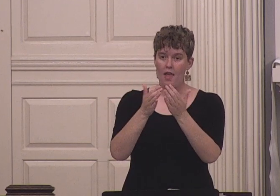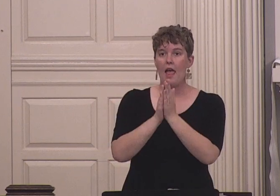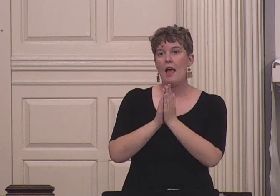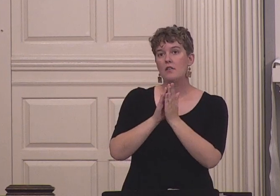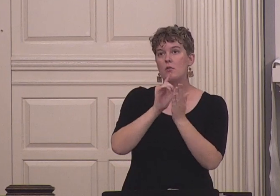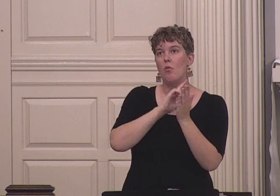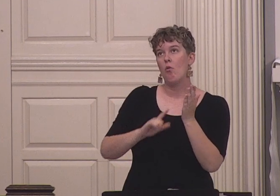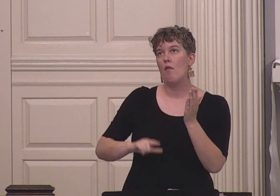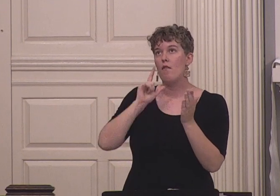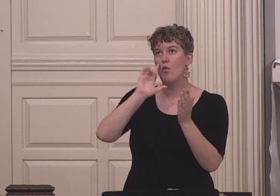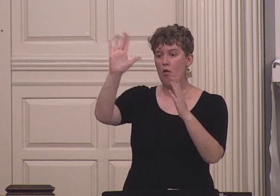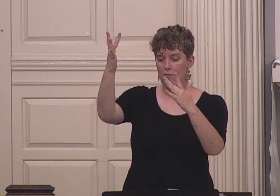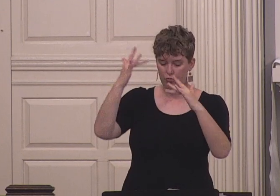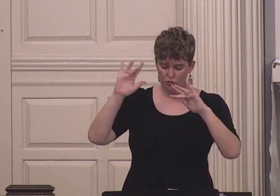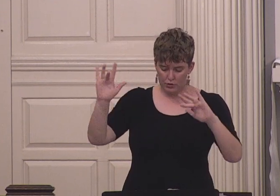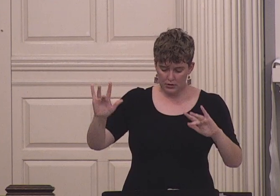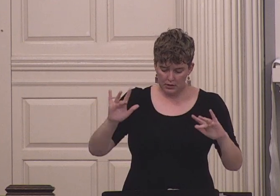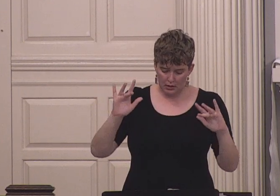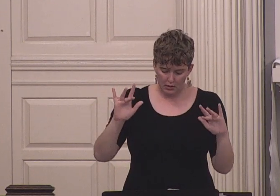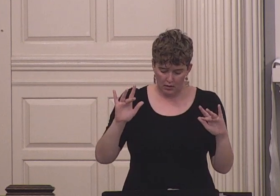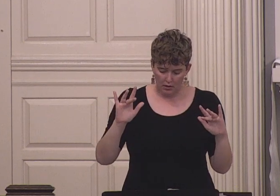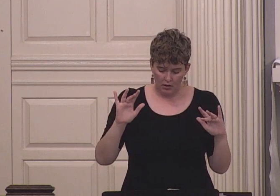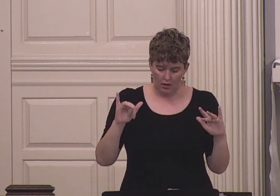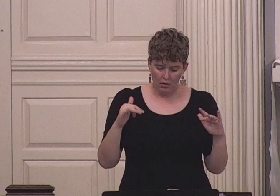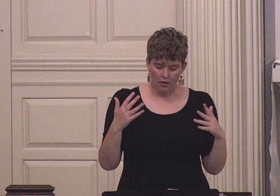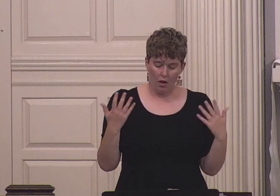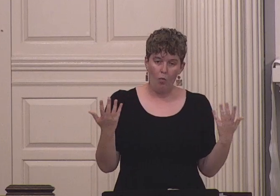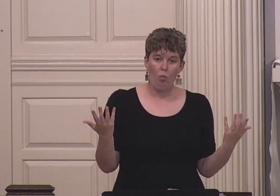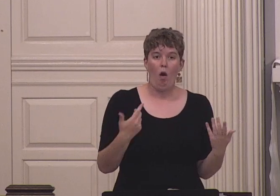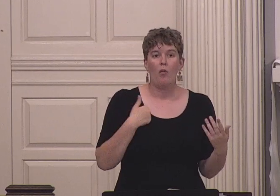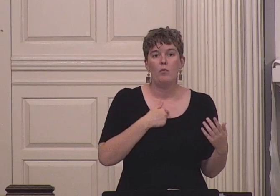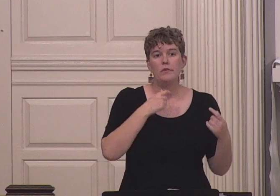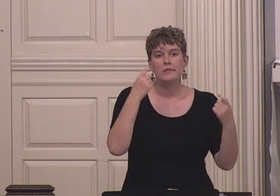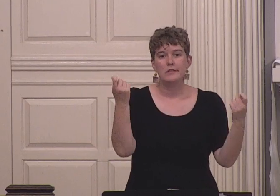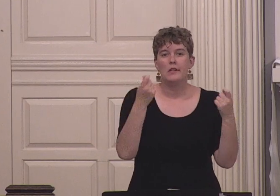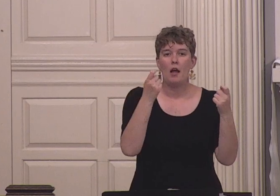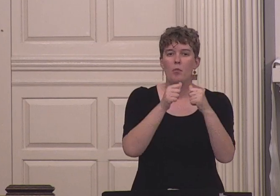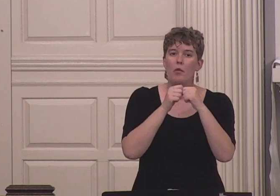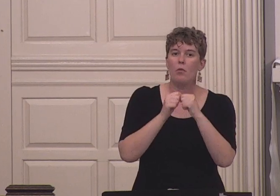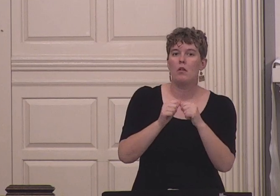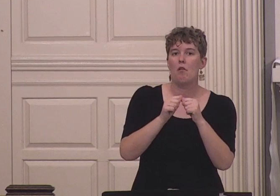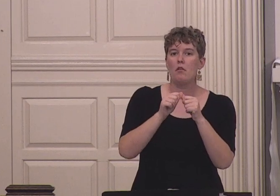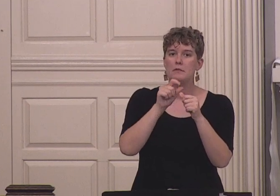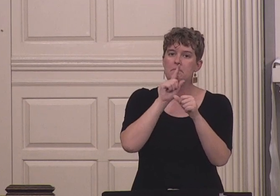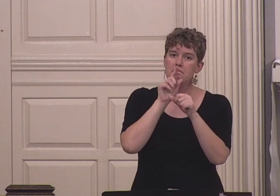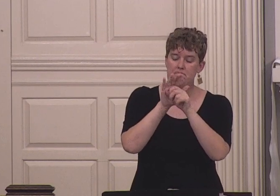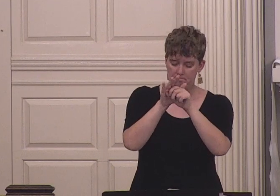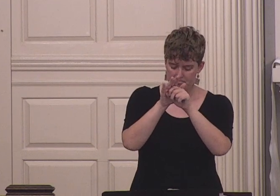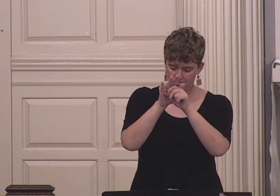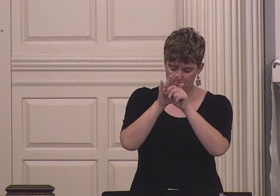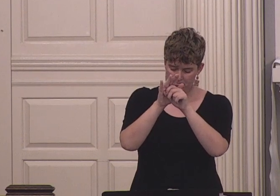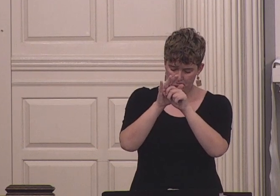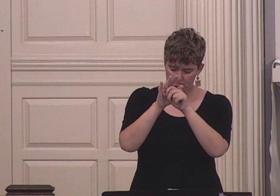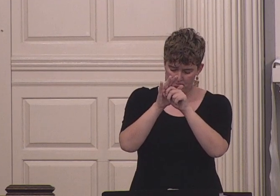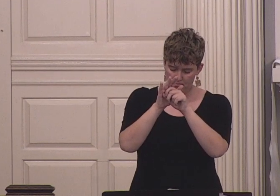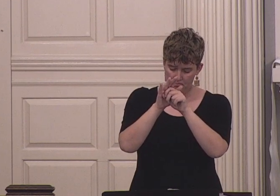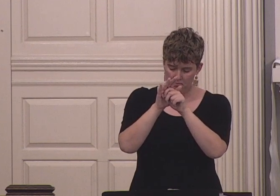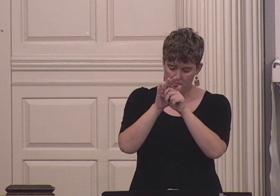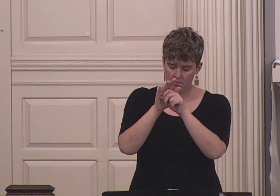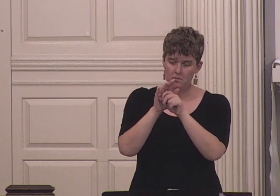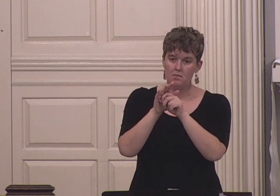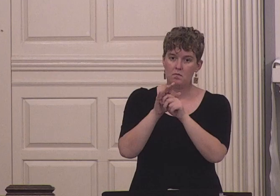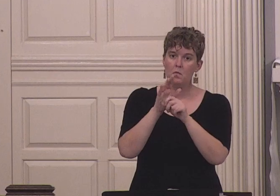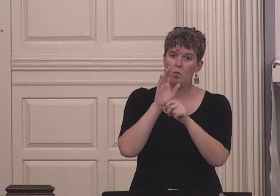mercy, O Lord, that what we celebrate with constant devotion may be our sure pledge